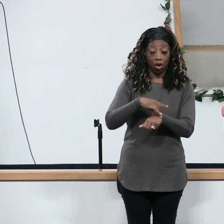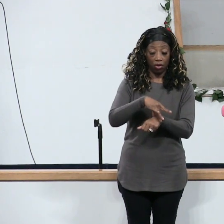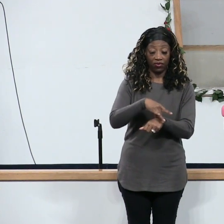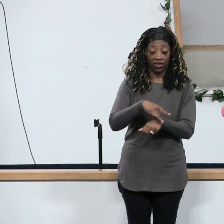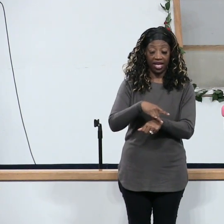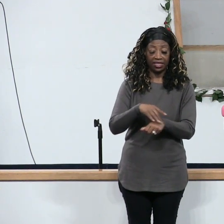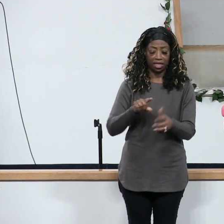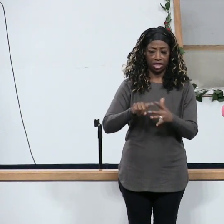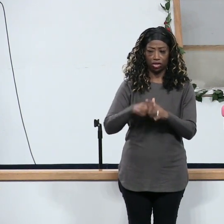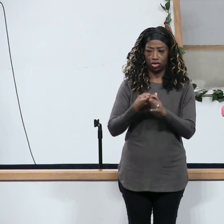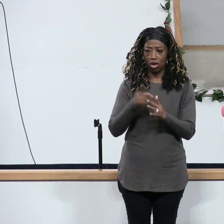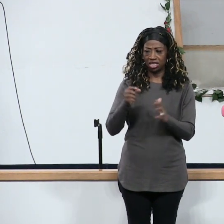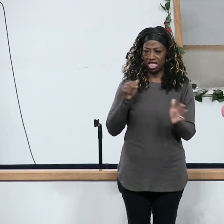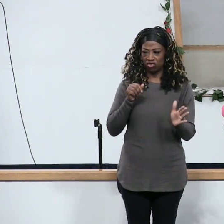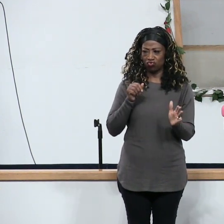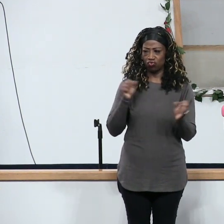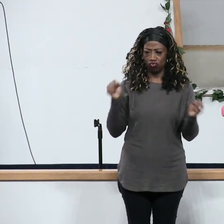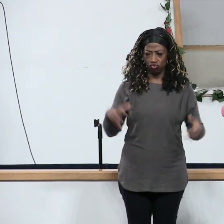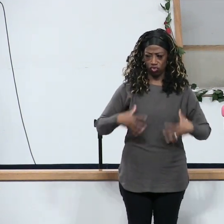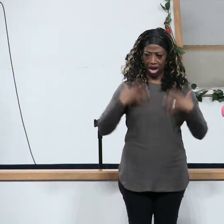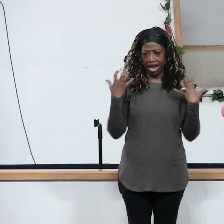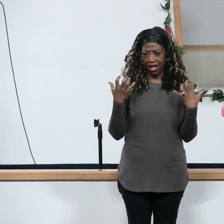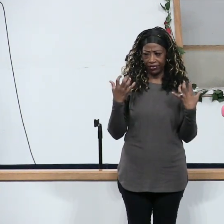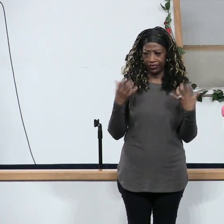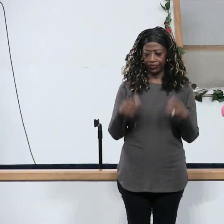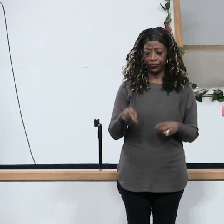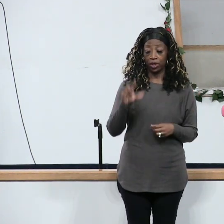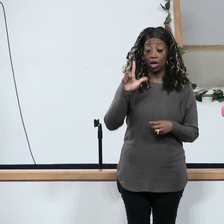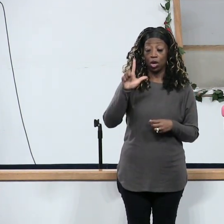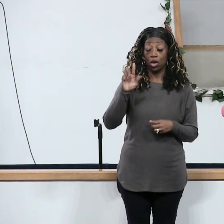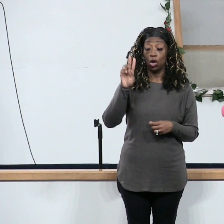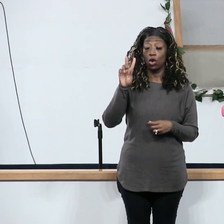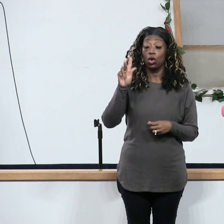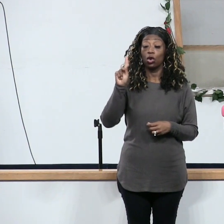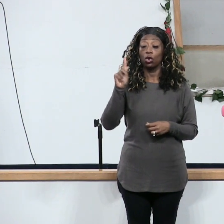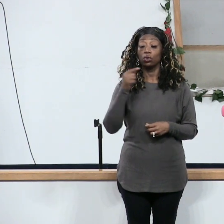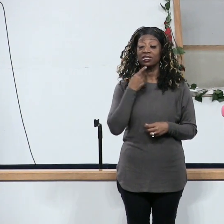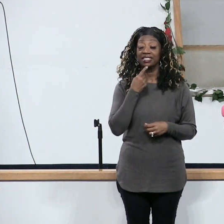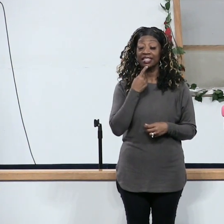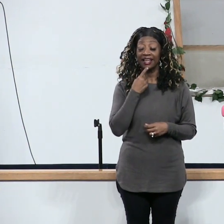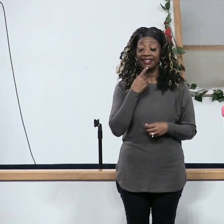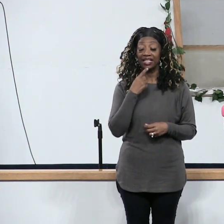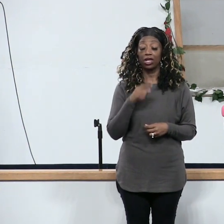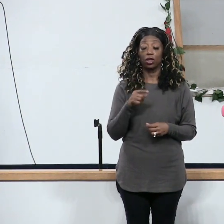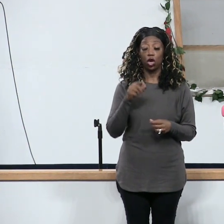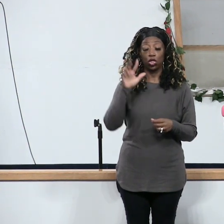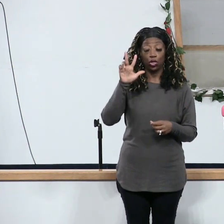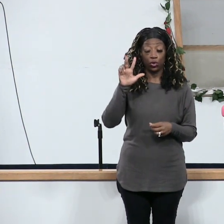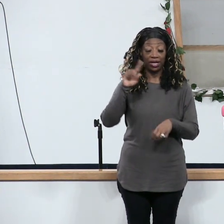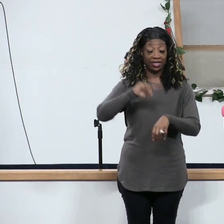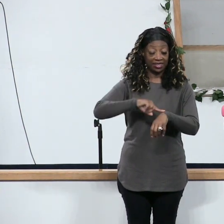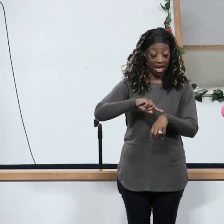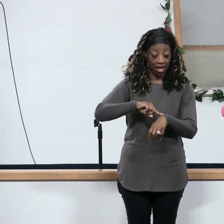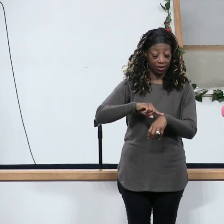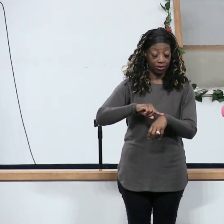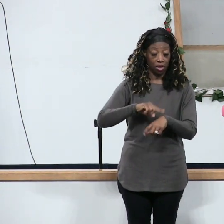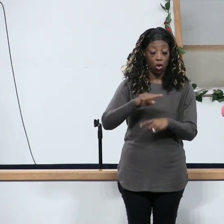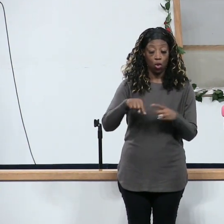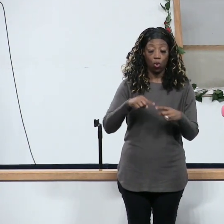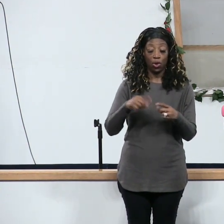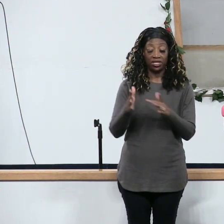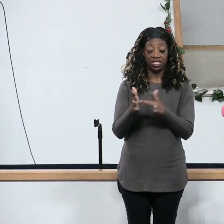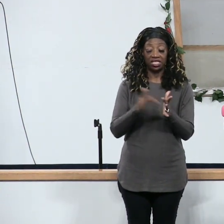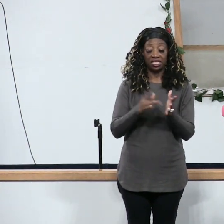Luke narrates for us three times when Jesus gives thanks during the Passover